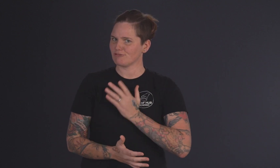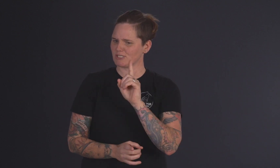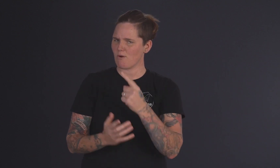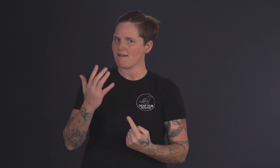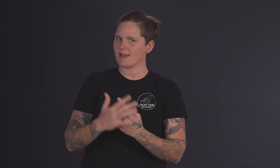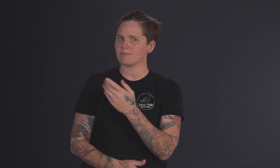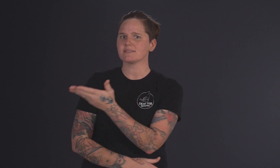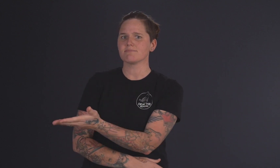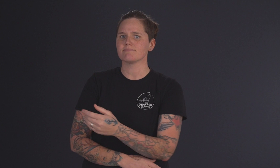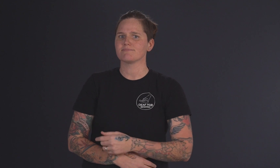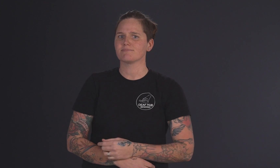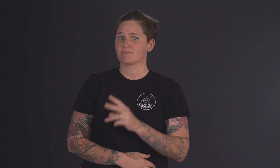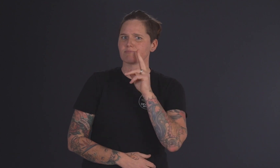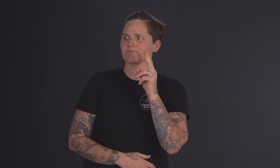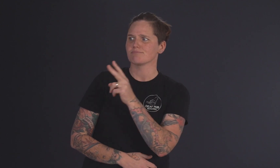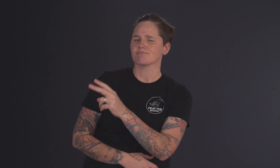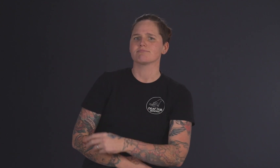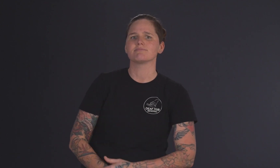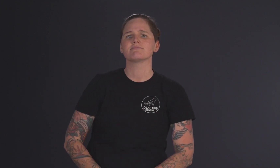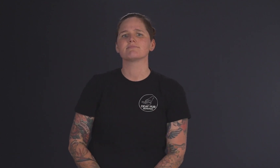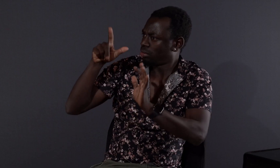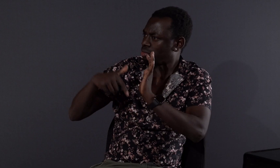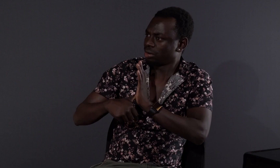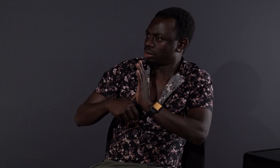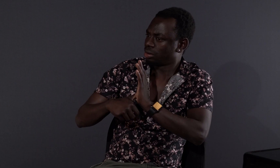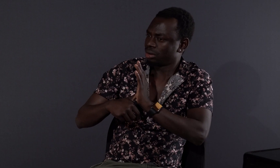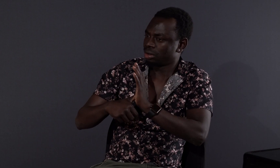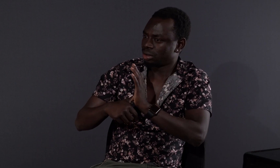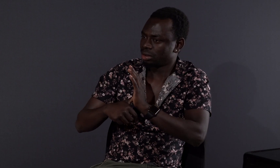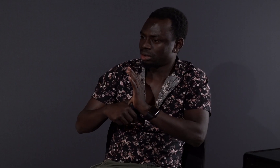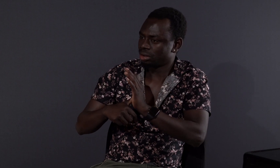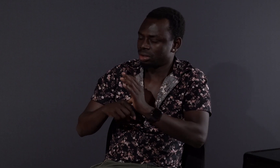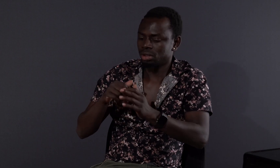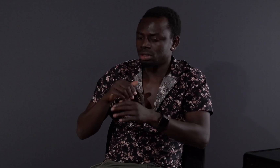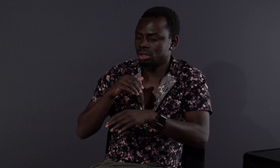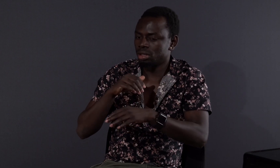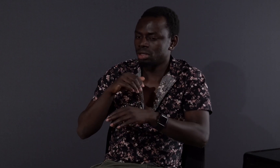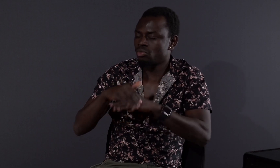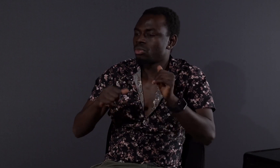case. Let's take a look. When I first arrived, I had to go and see a doctor.